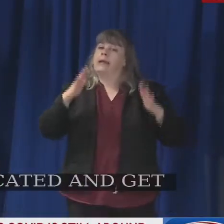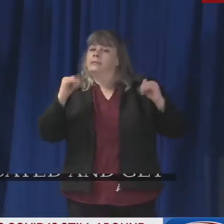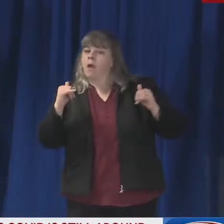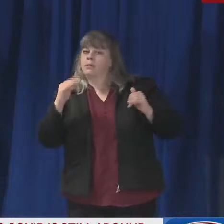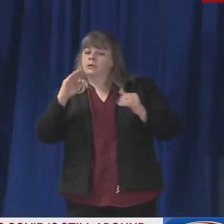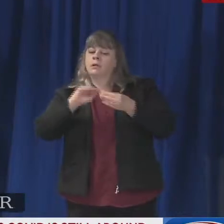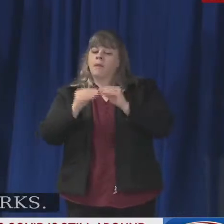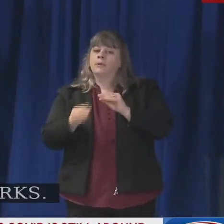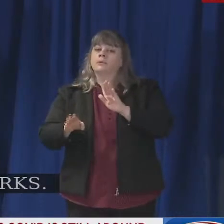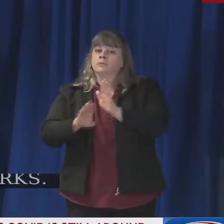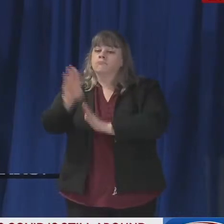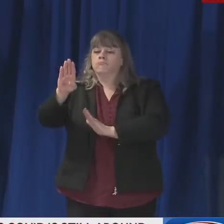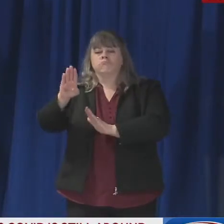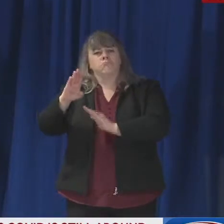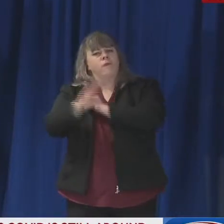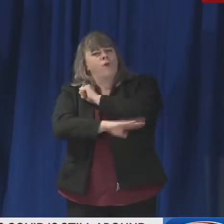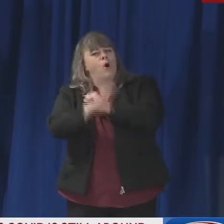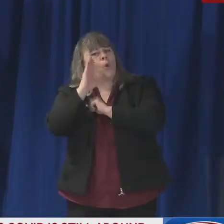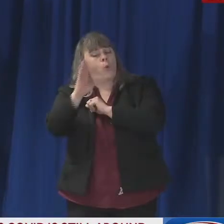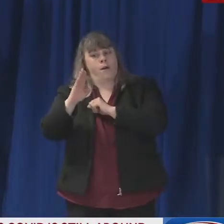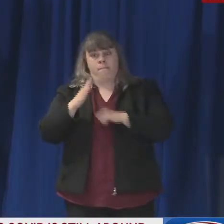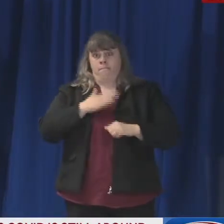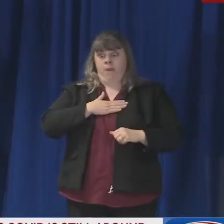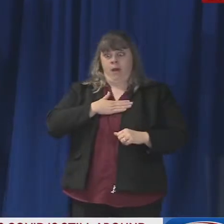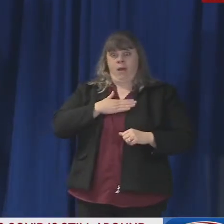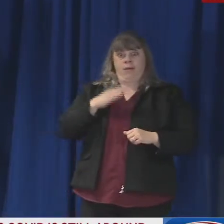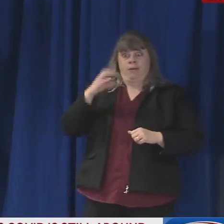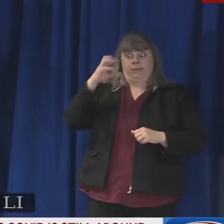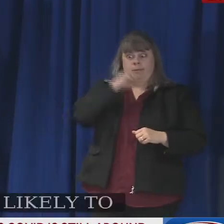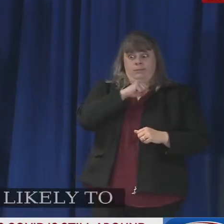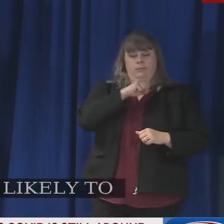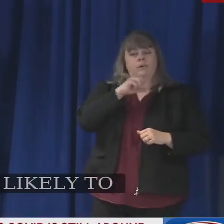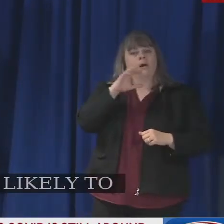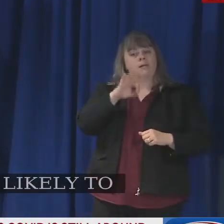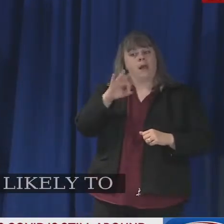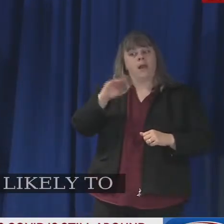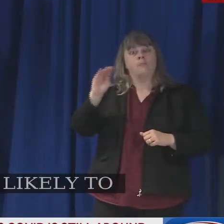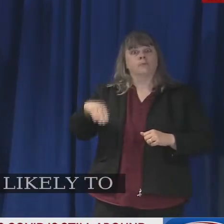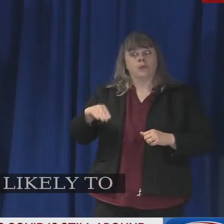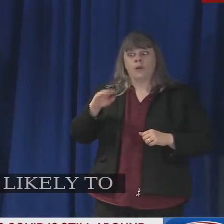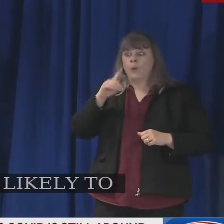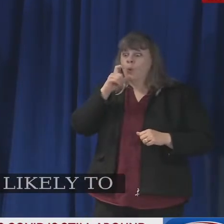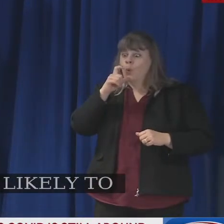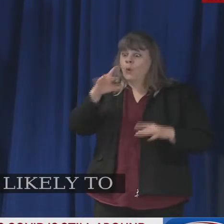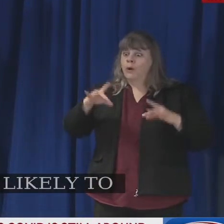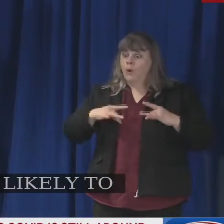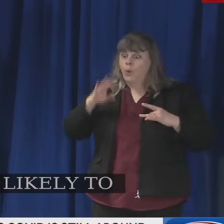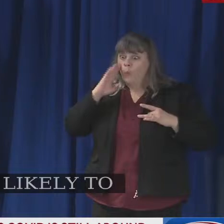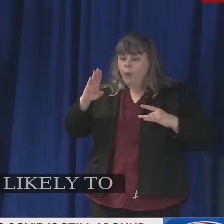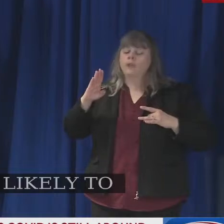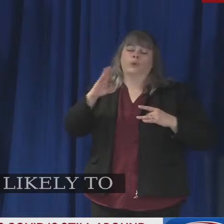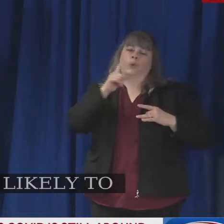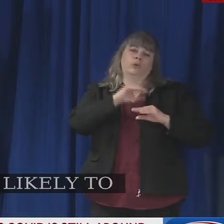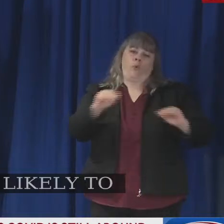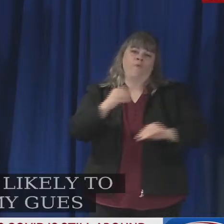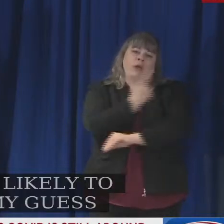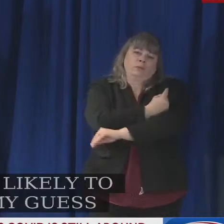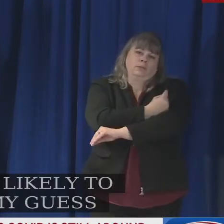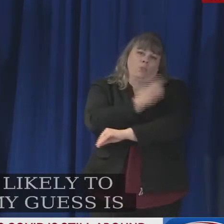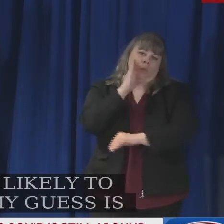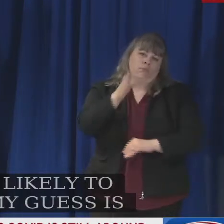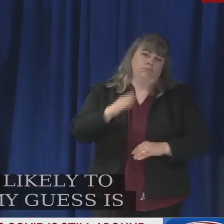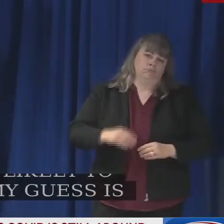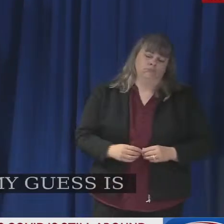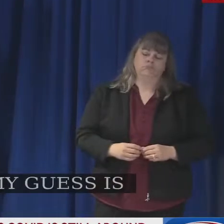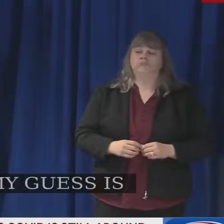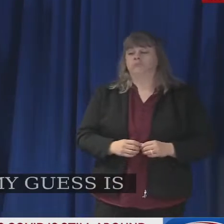the vast majority, my guess is 99% of that, is going to be of the remaining unvaccinated population. And now that they are taking